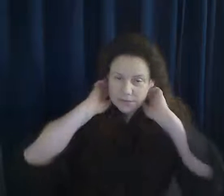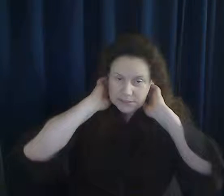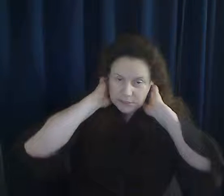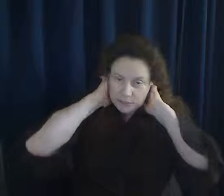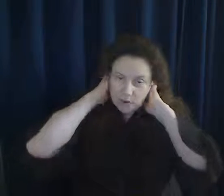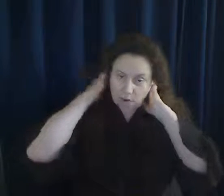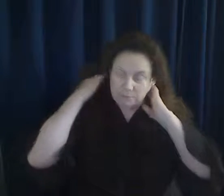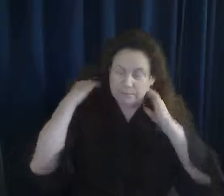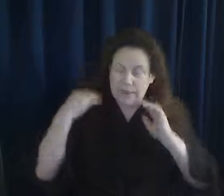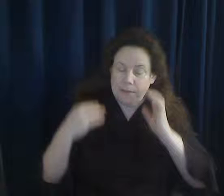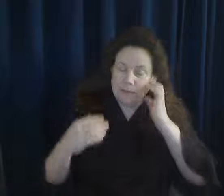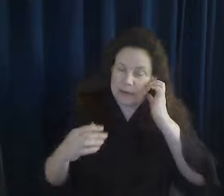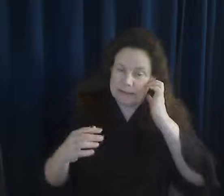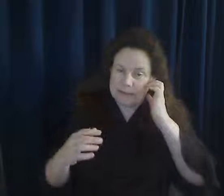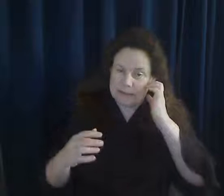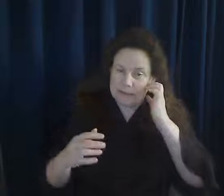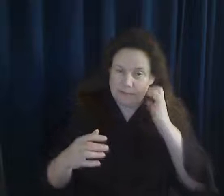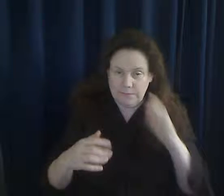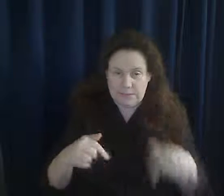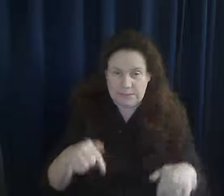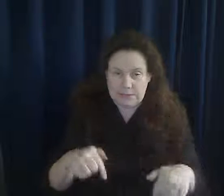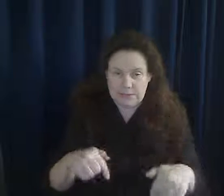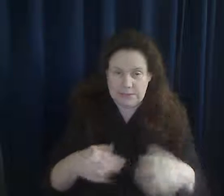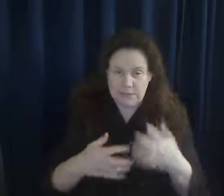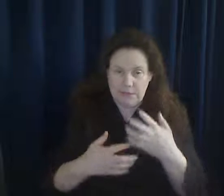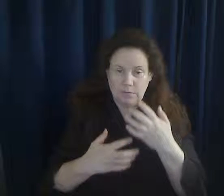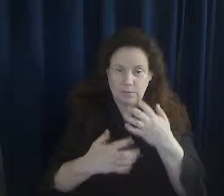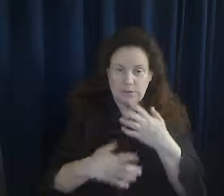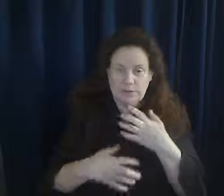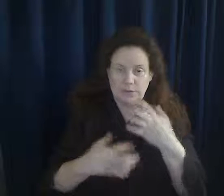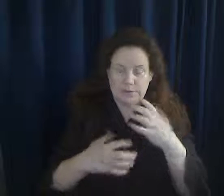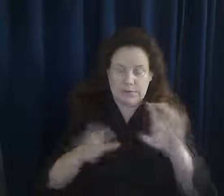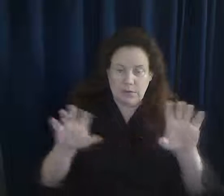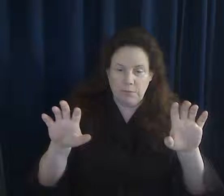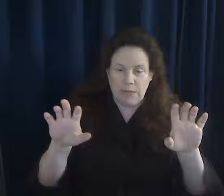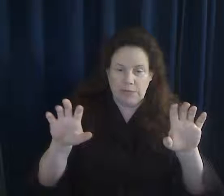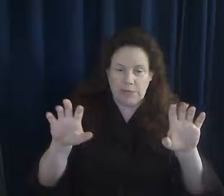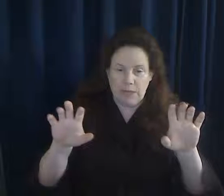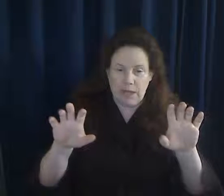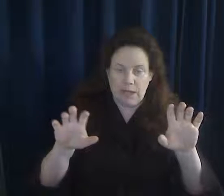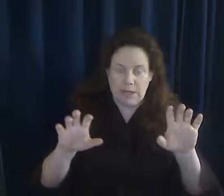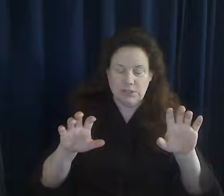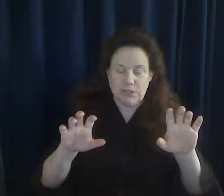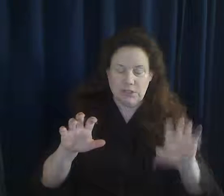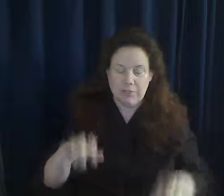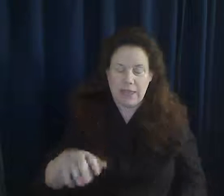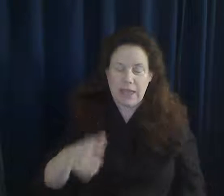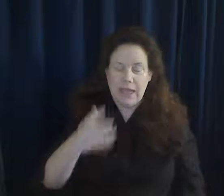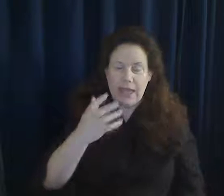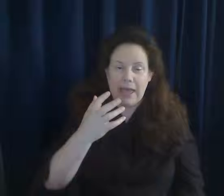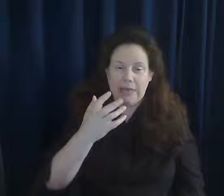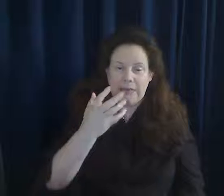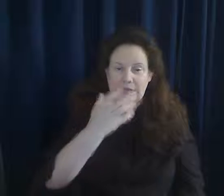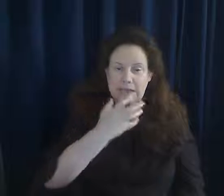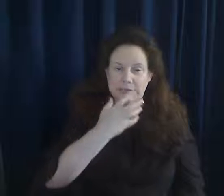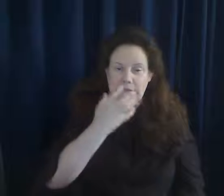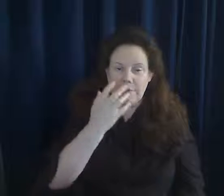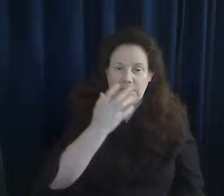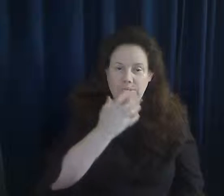ways to do oh, but for the sake of this song, we're going to do it this way, which is a claw hand shape, and it comes up by your